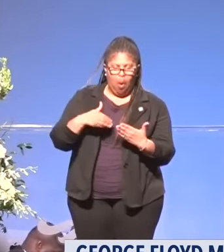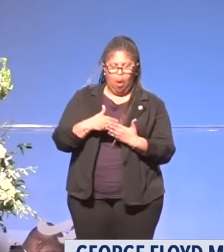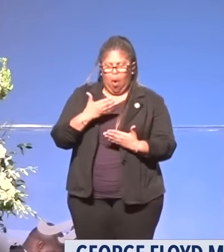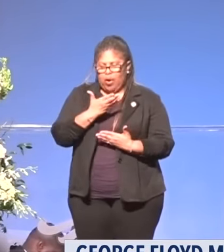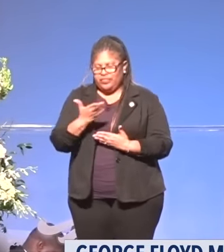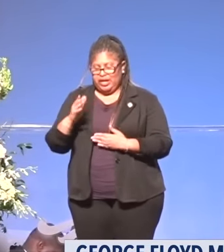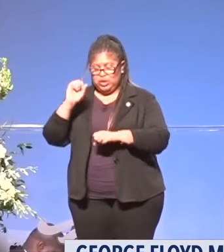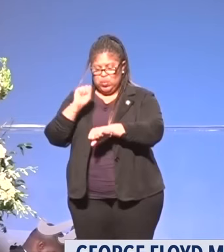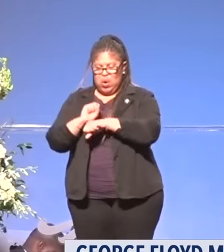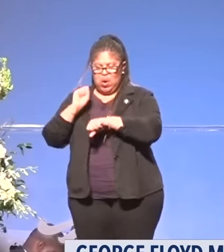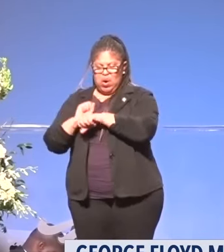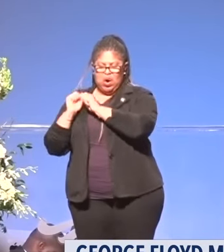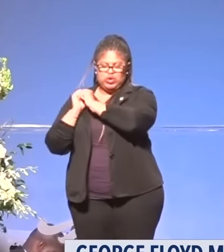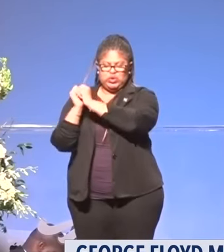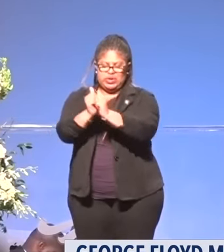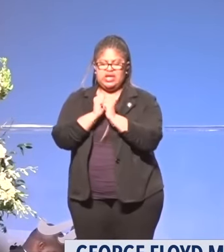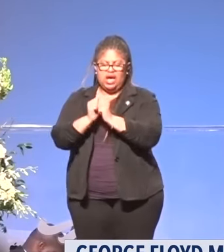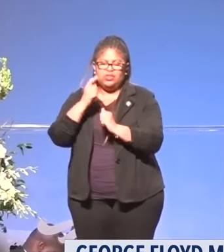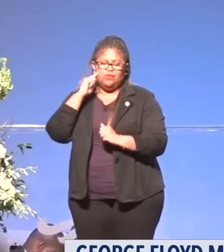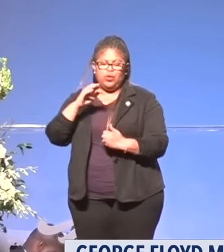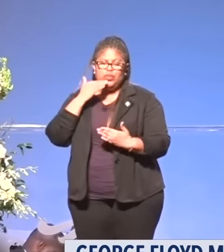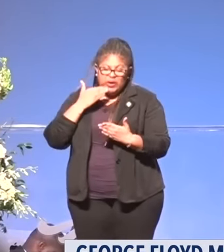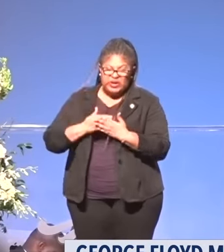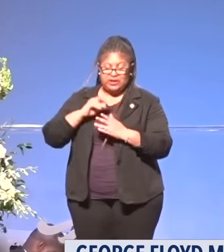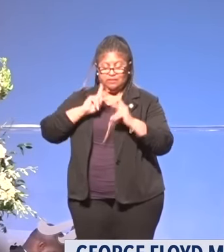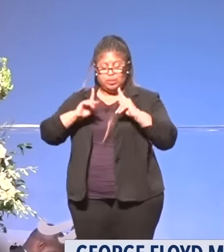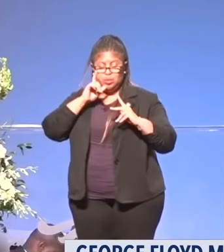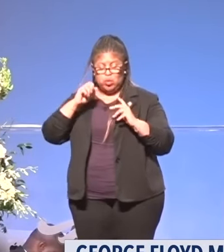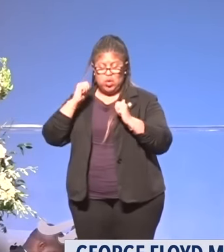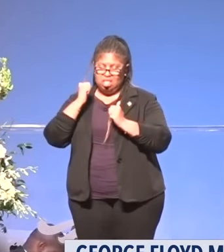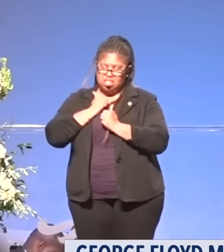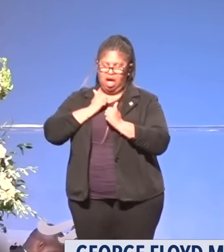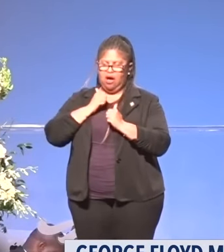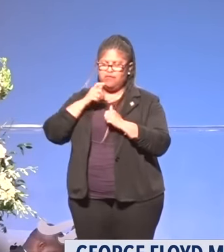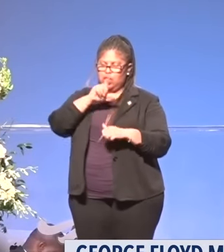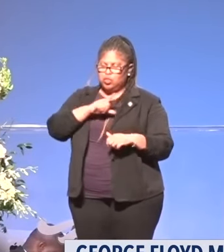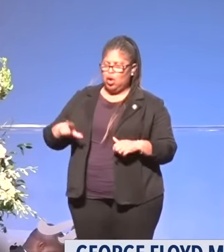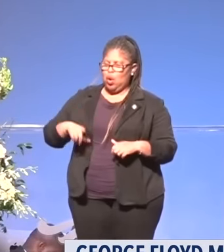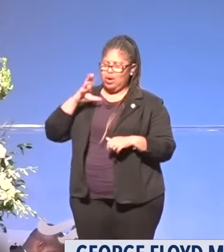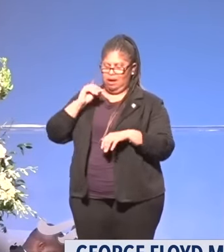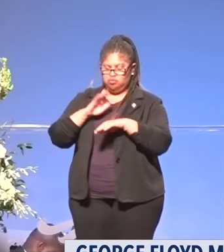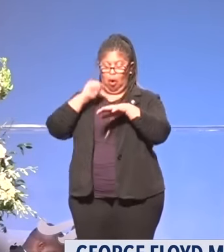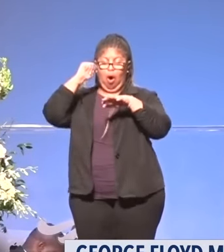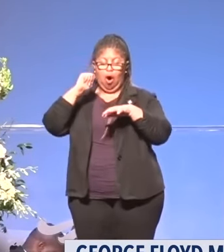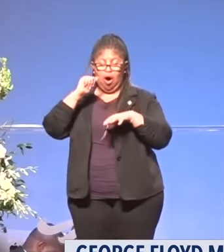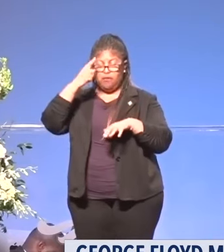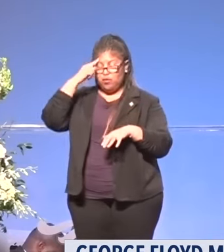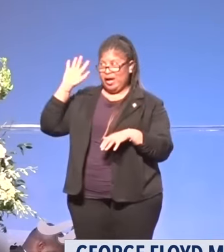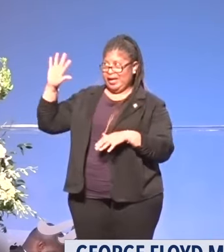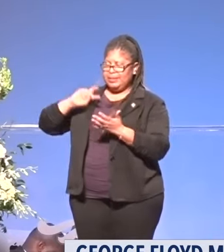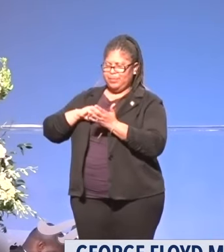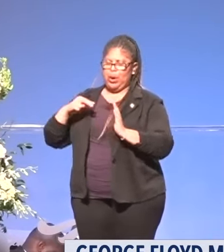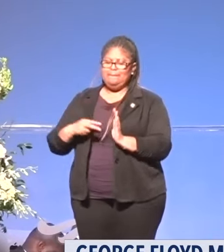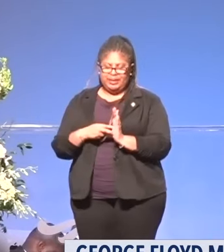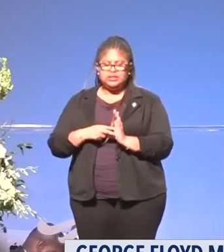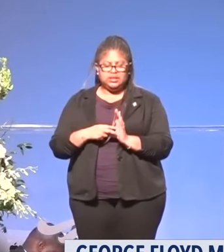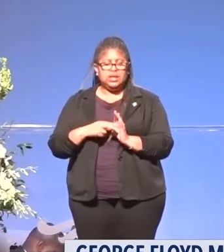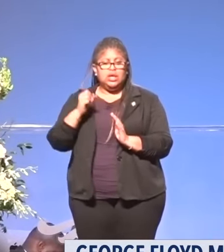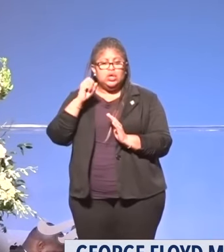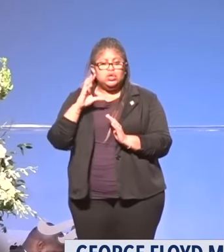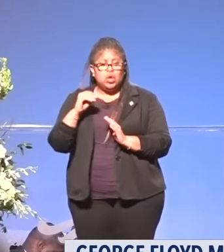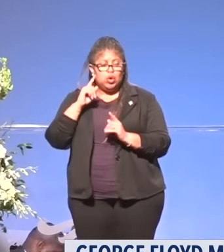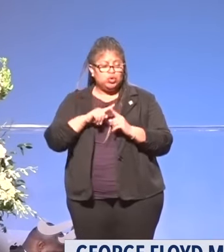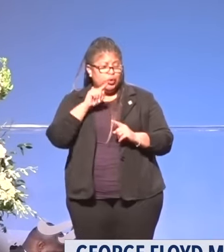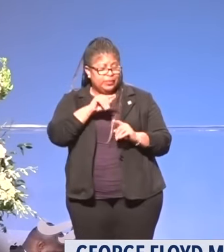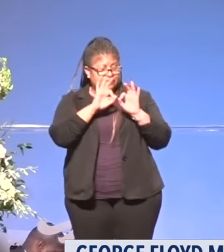work together for the good of them who love the Lord and who are called according to his purpose. And so